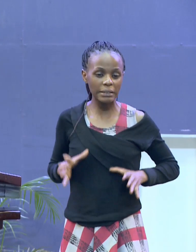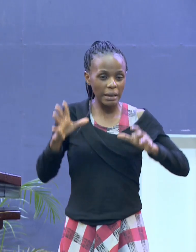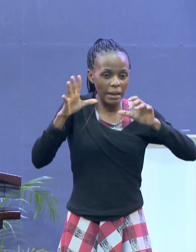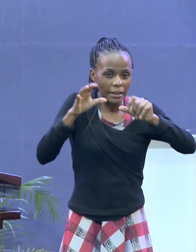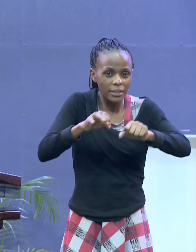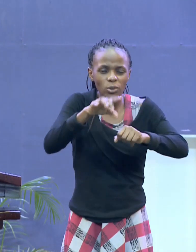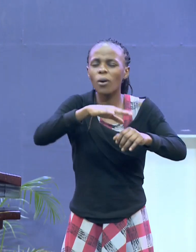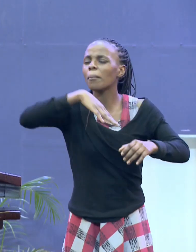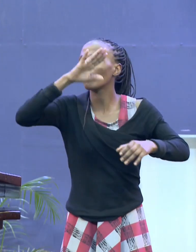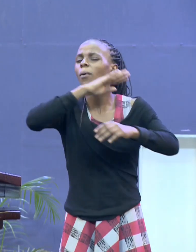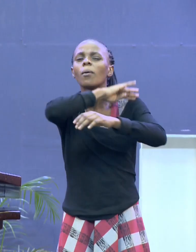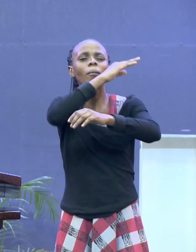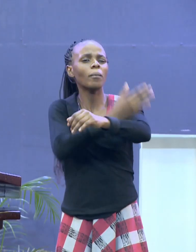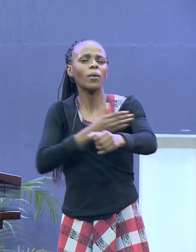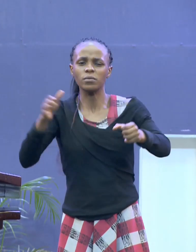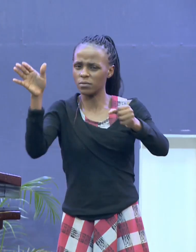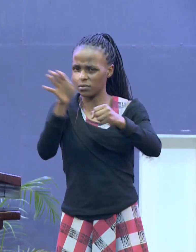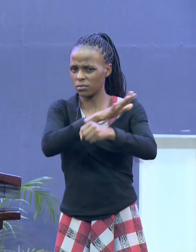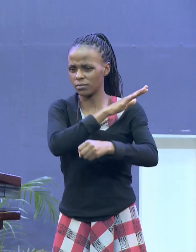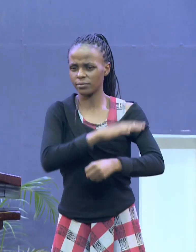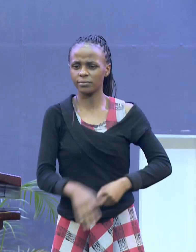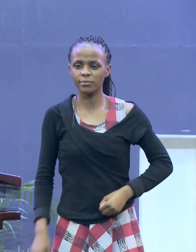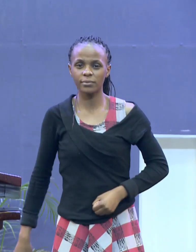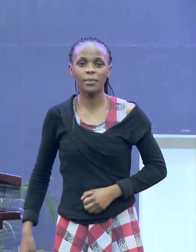the things that attack you are way much more powerful